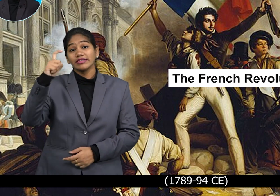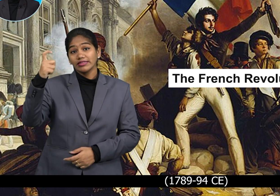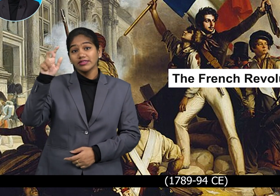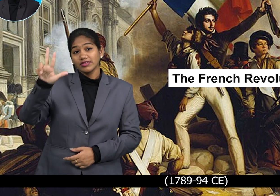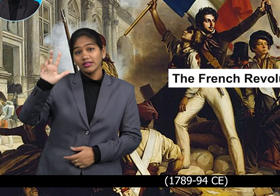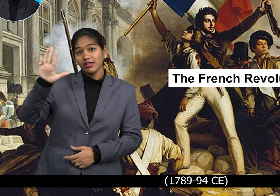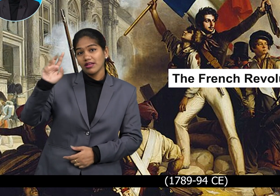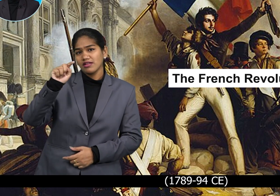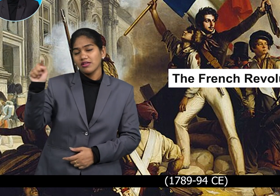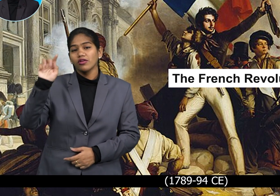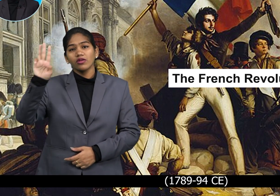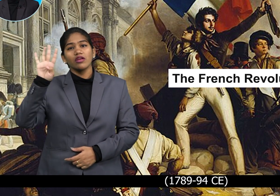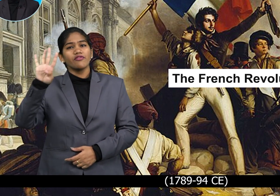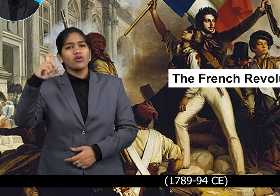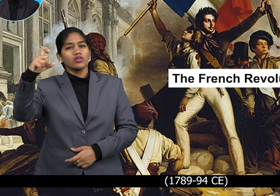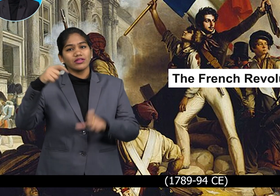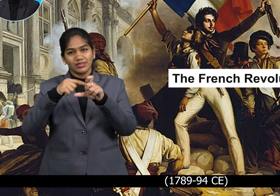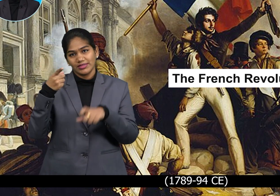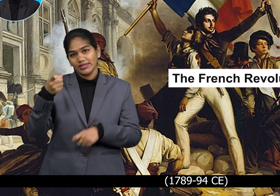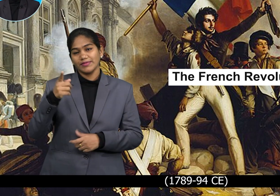1789 to 94 CE,